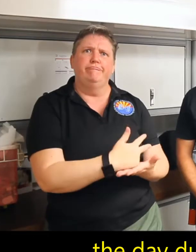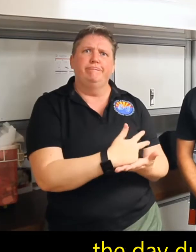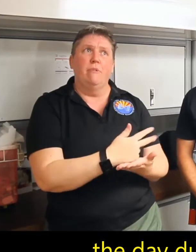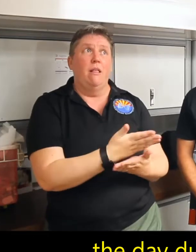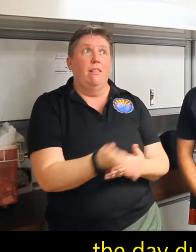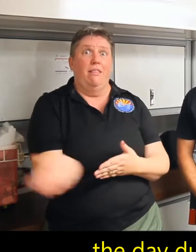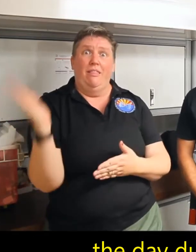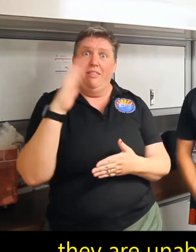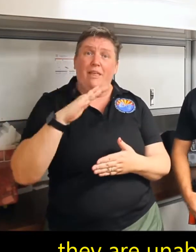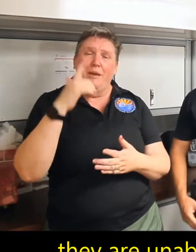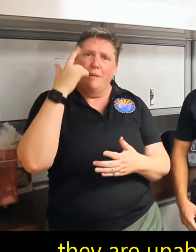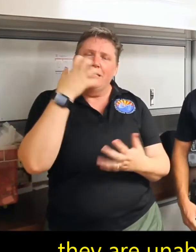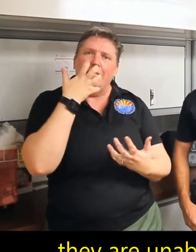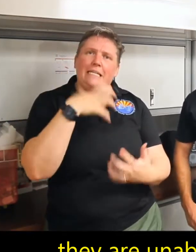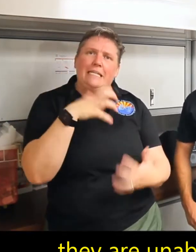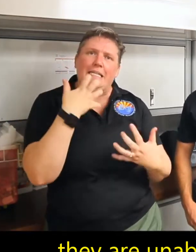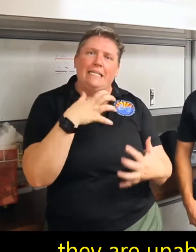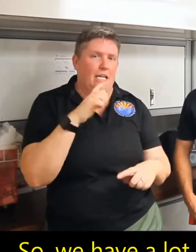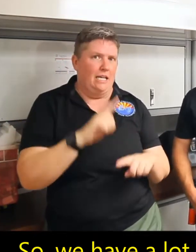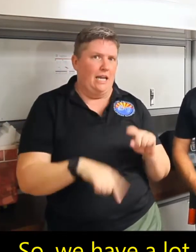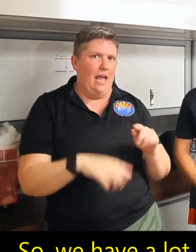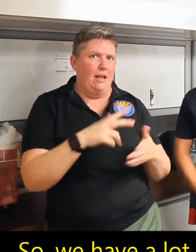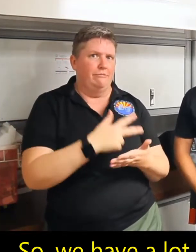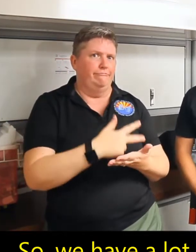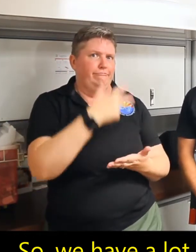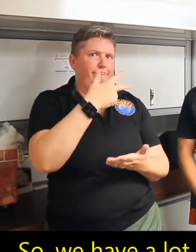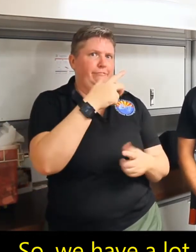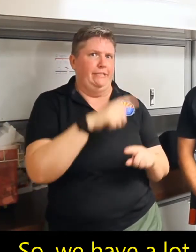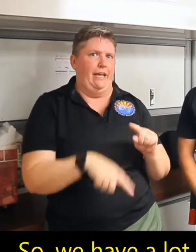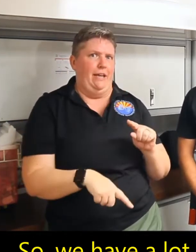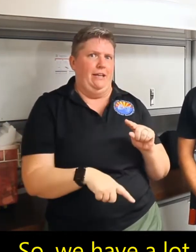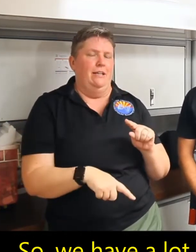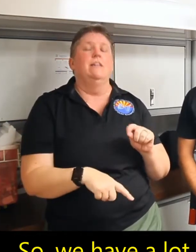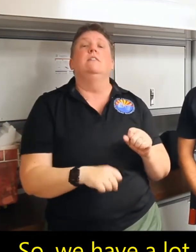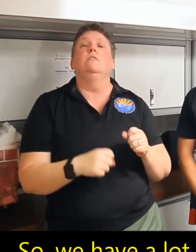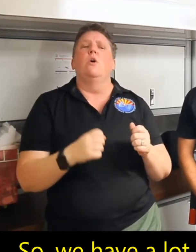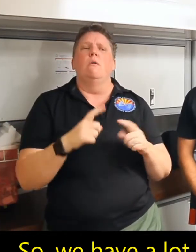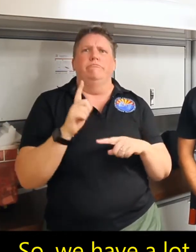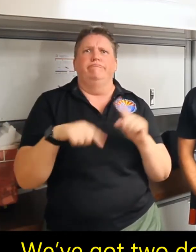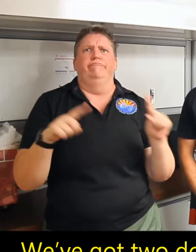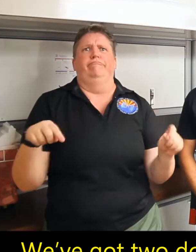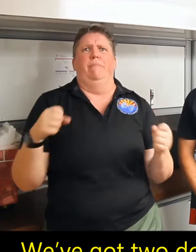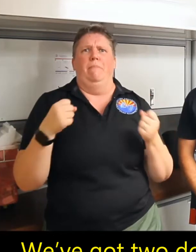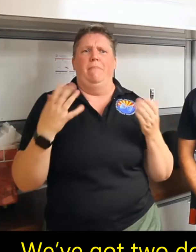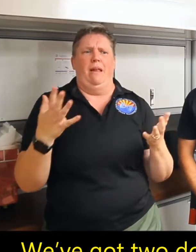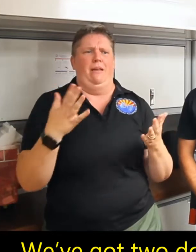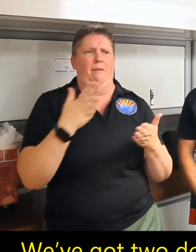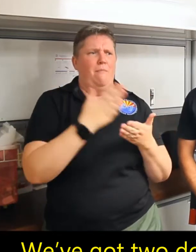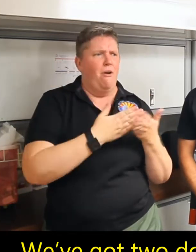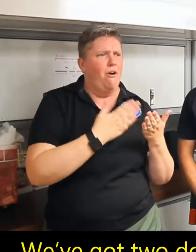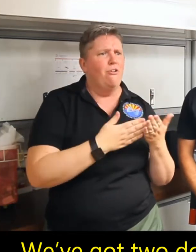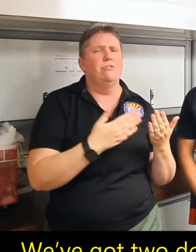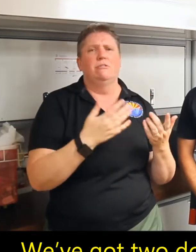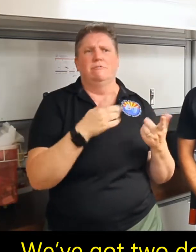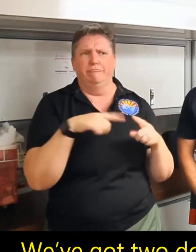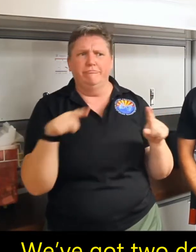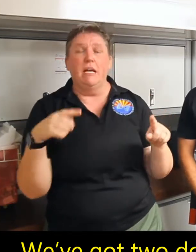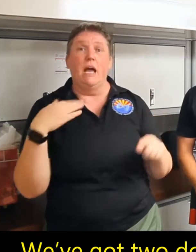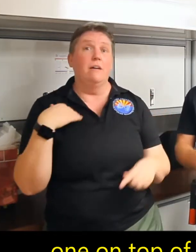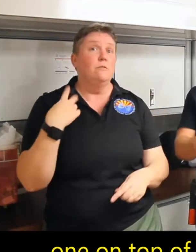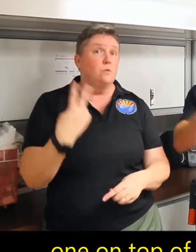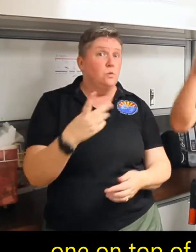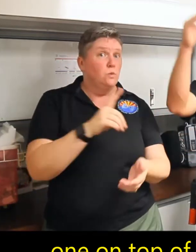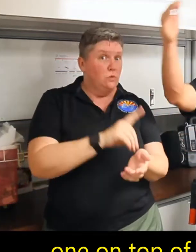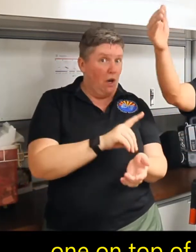day due to heat. They're unable to take off. So we have a lot of dynamic parts. We've got 2 doctors on the